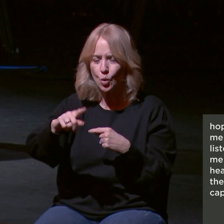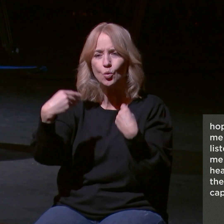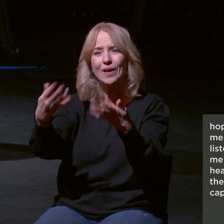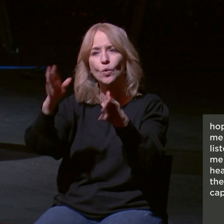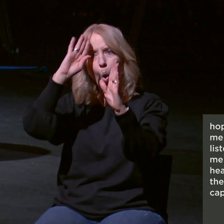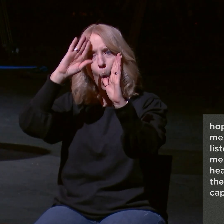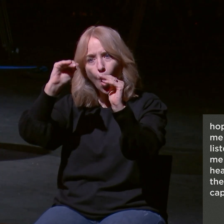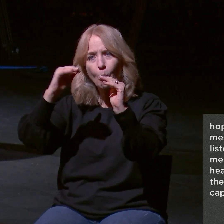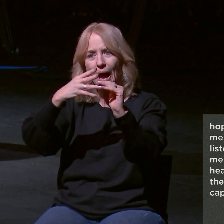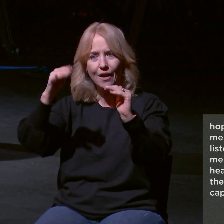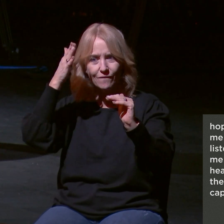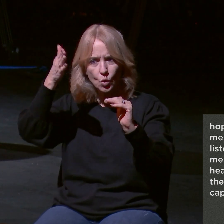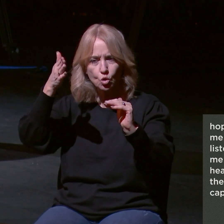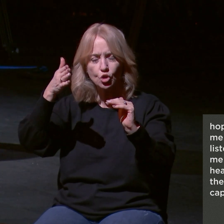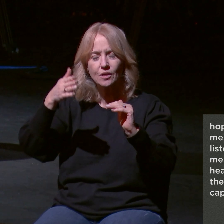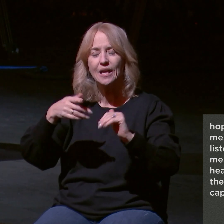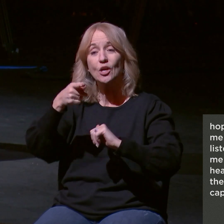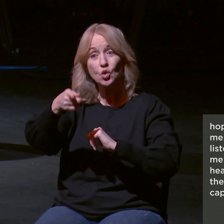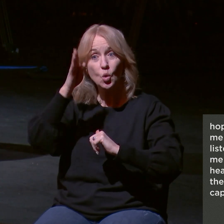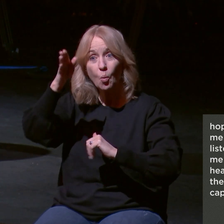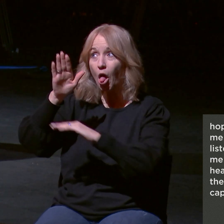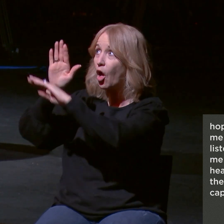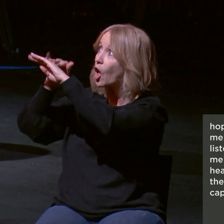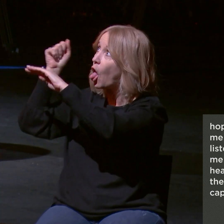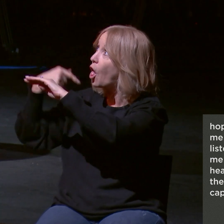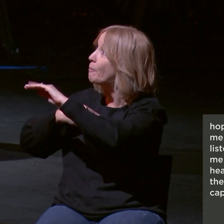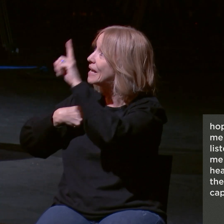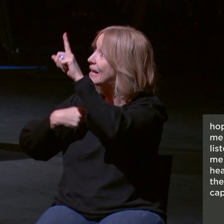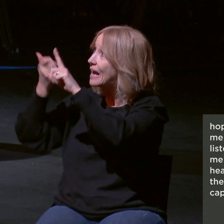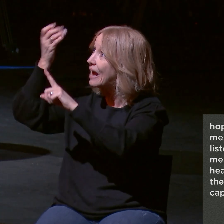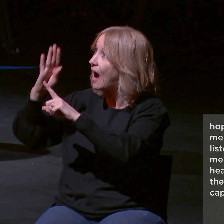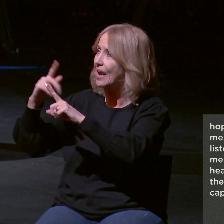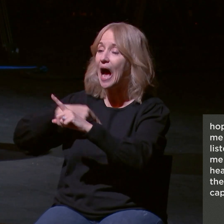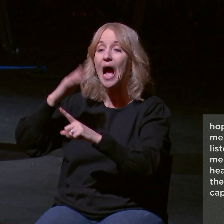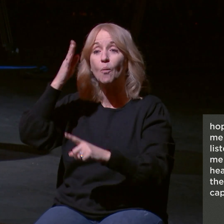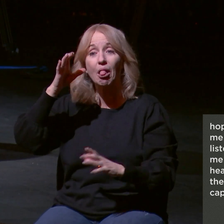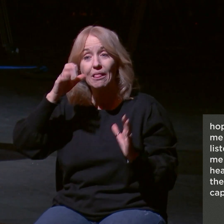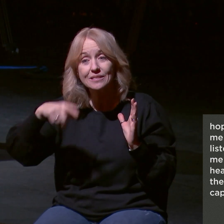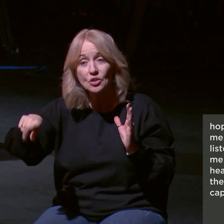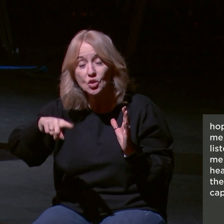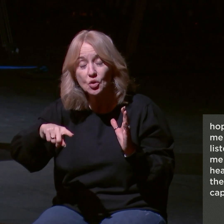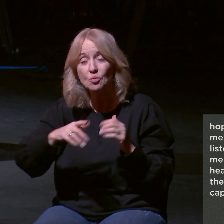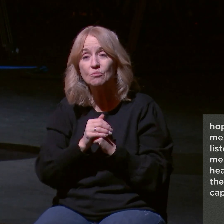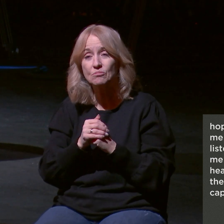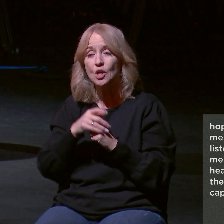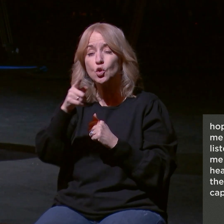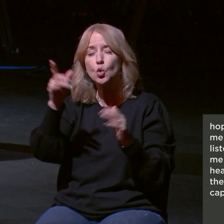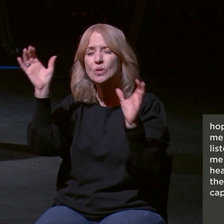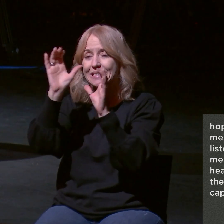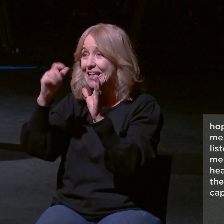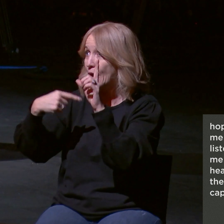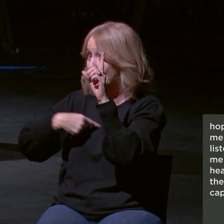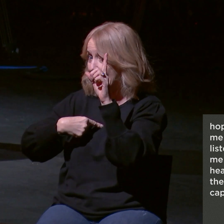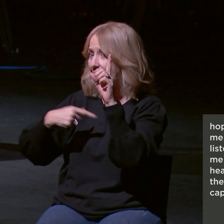You will seek me and find me when you seek me with all your heart. I will be found by you, declares the Lord, and